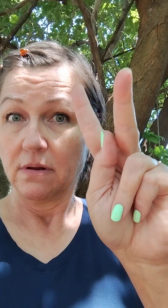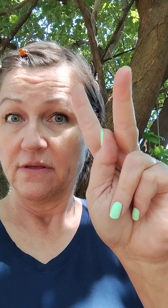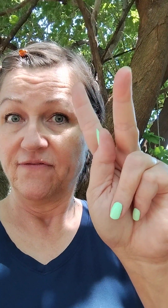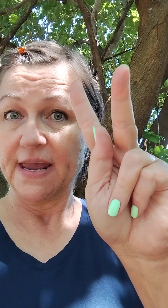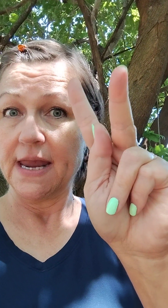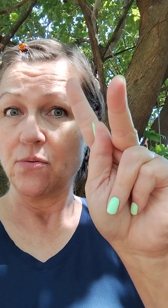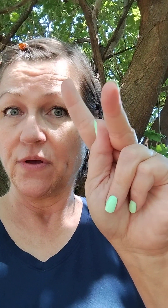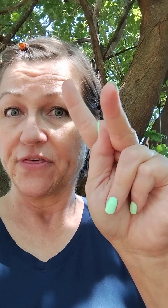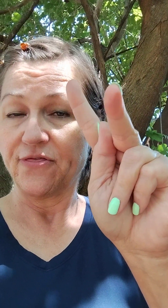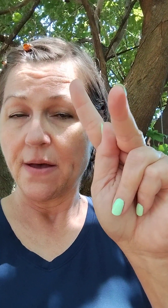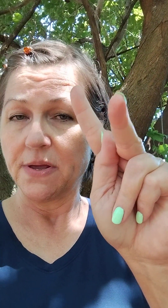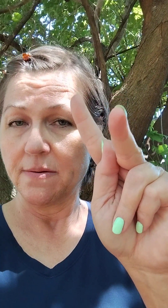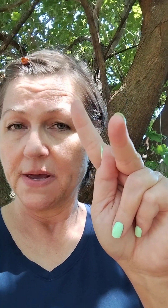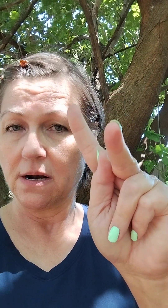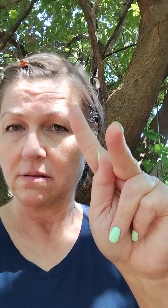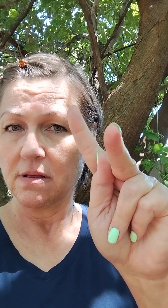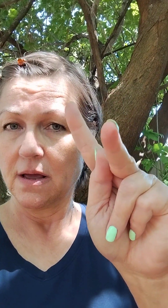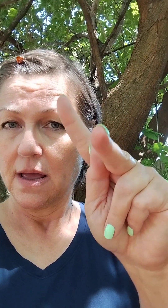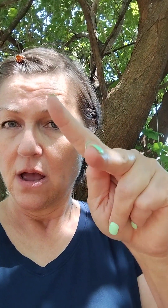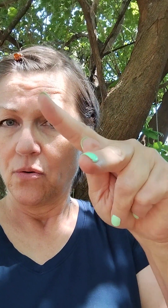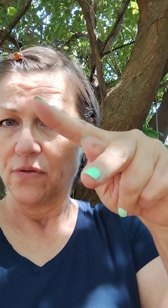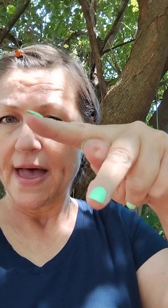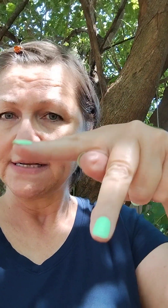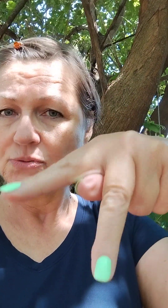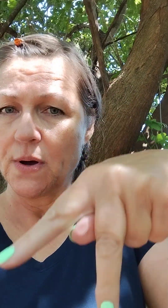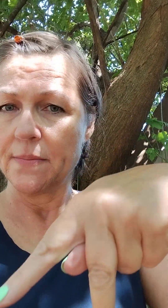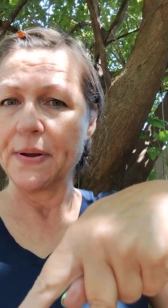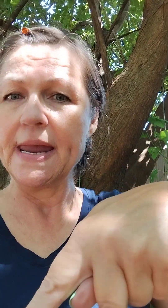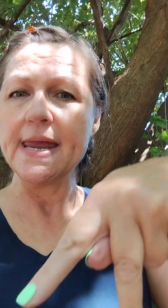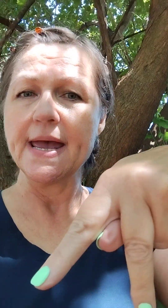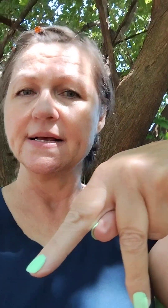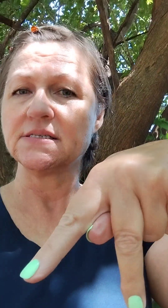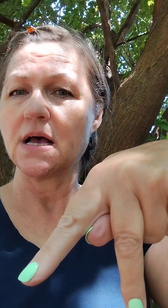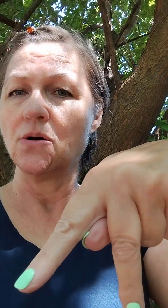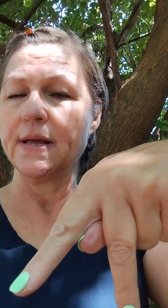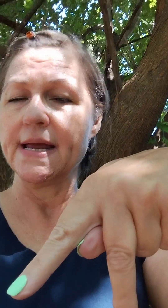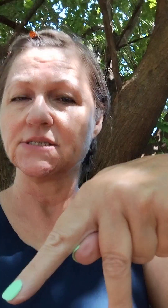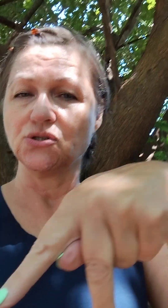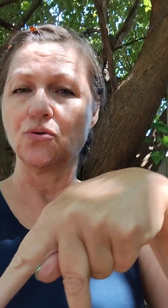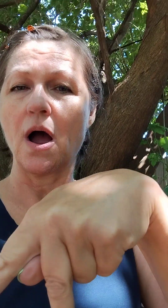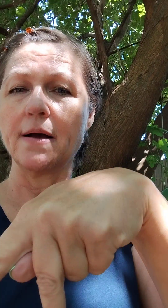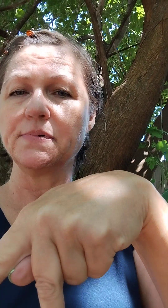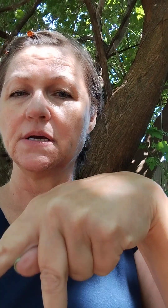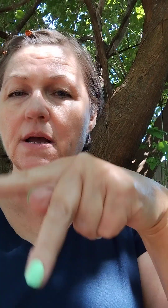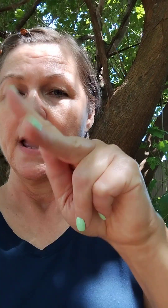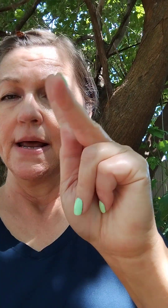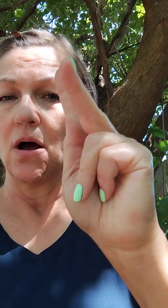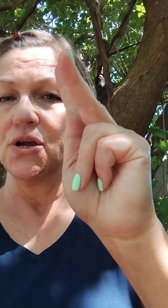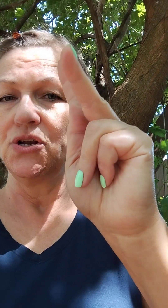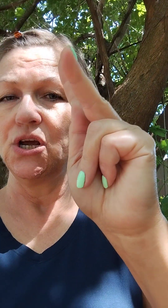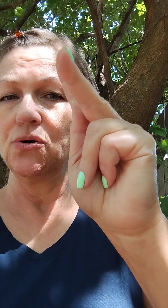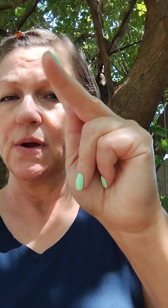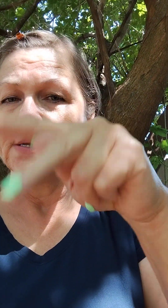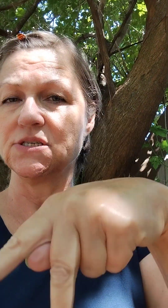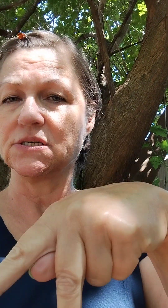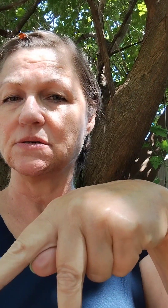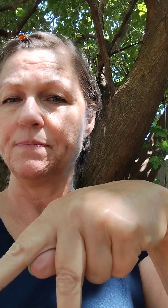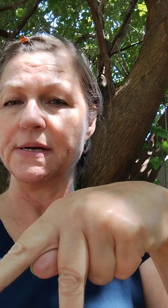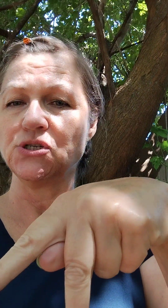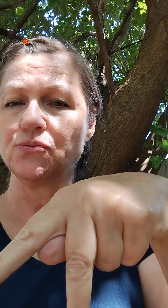The V with the thumb in the middle? Well, that's what a P is, only it's dropped. And all you do is just bend your